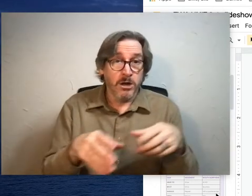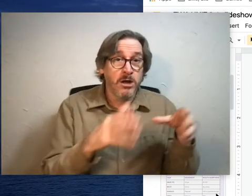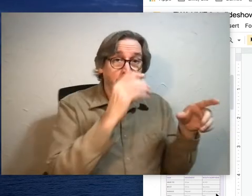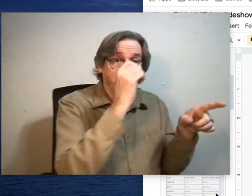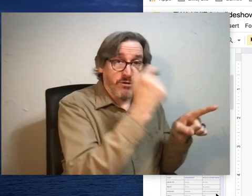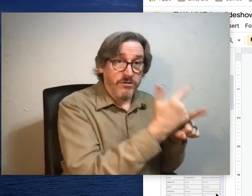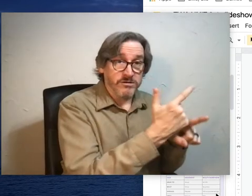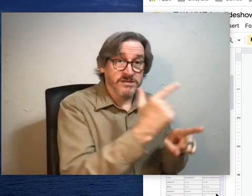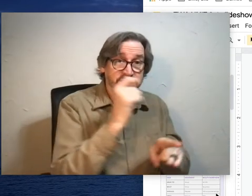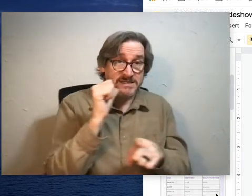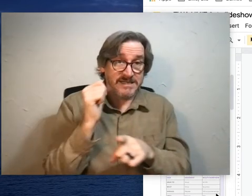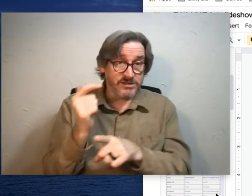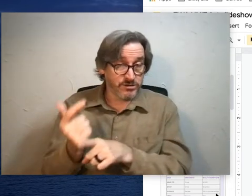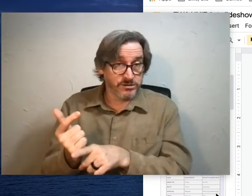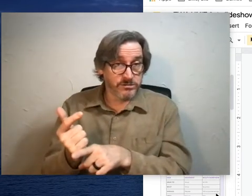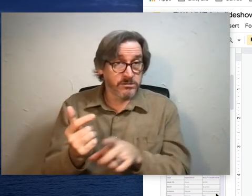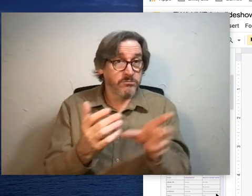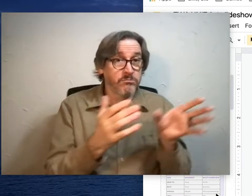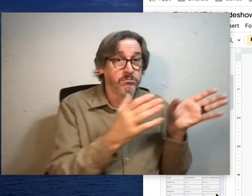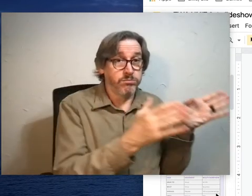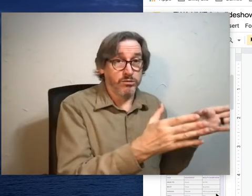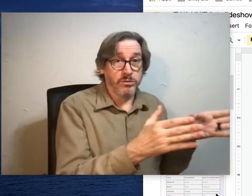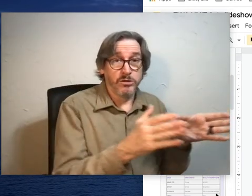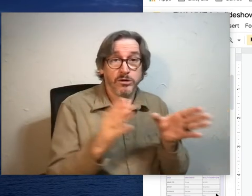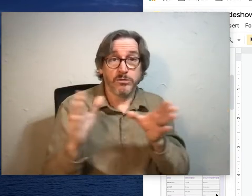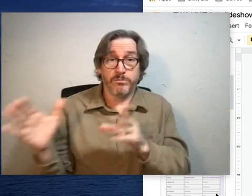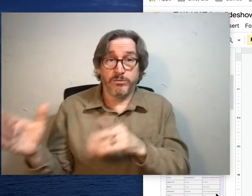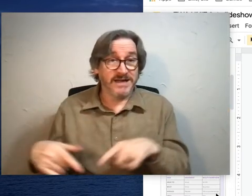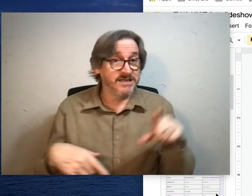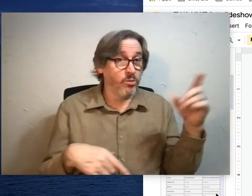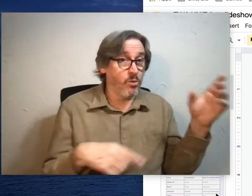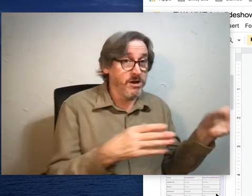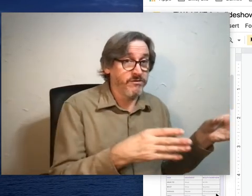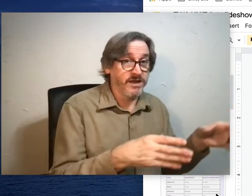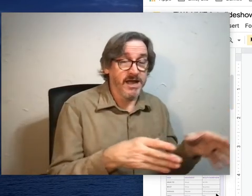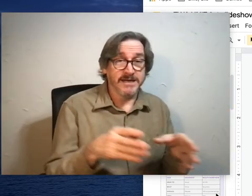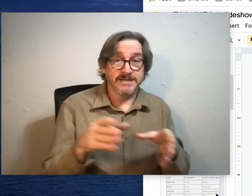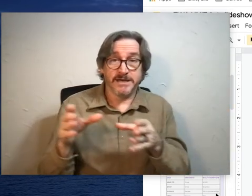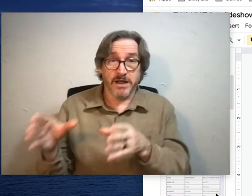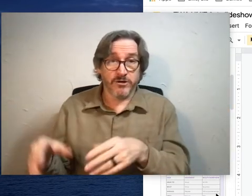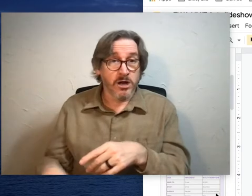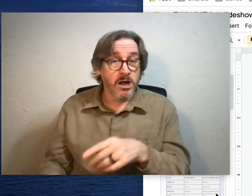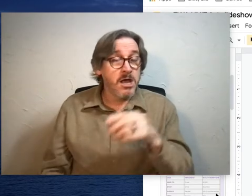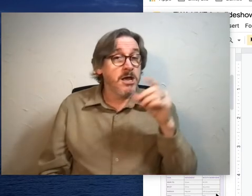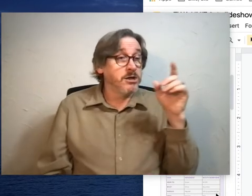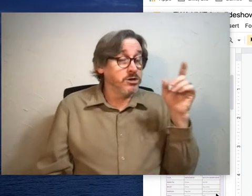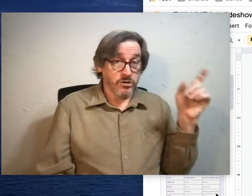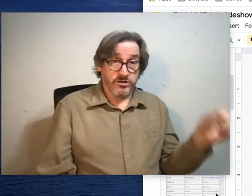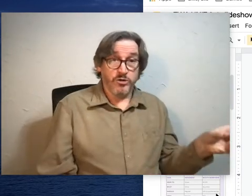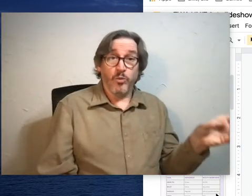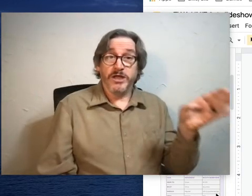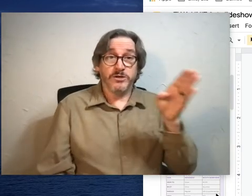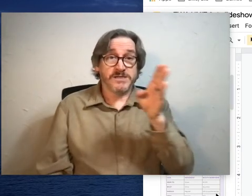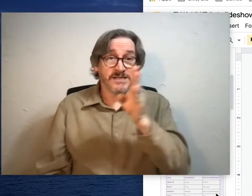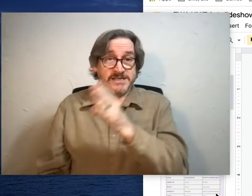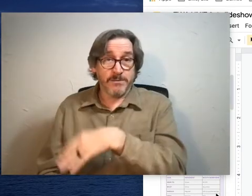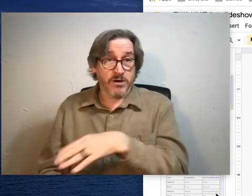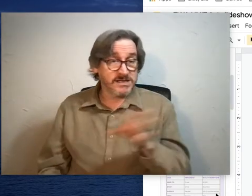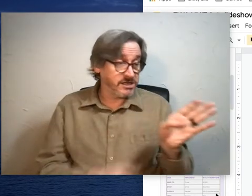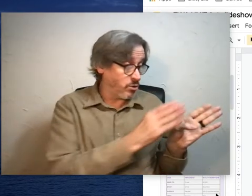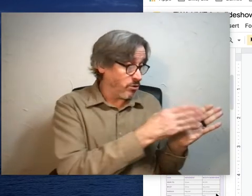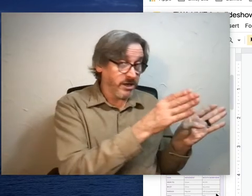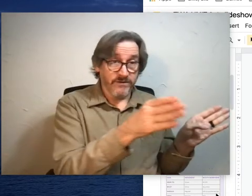about brothers, sisters. Boom, boom. I did one thing, I did another. We can use this